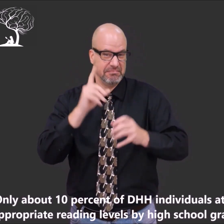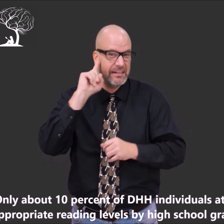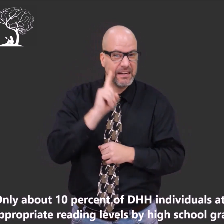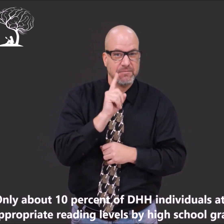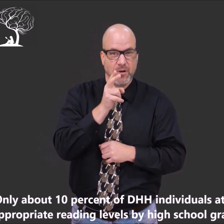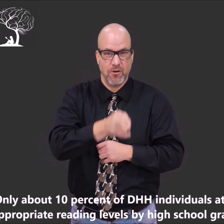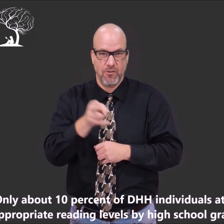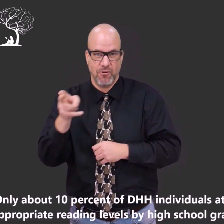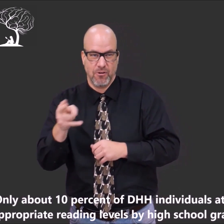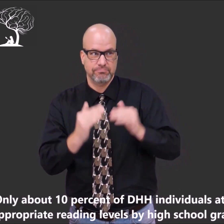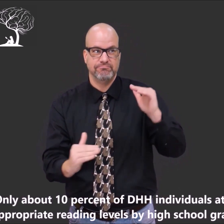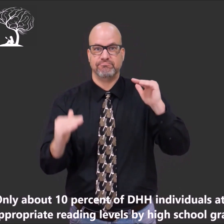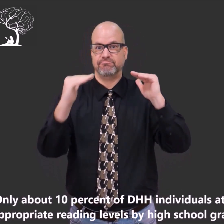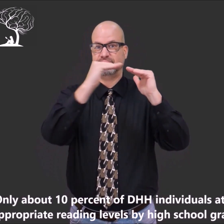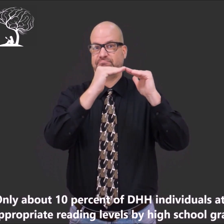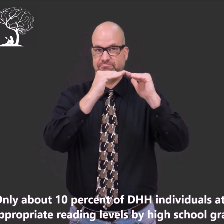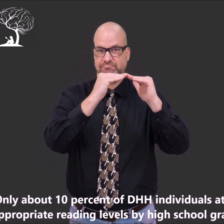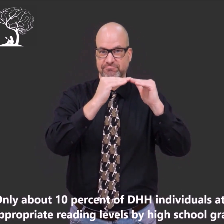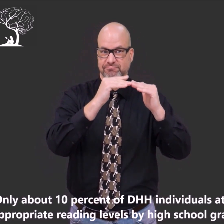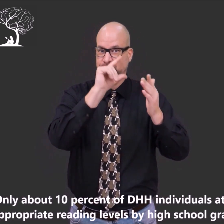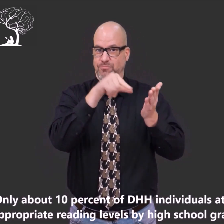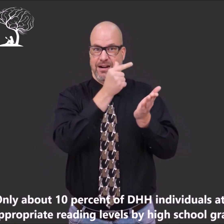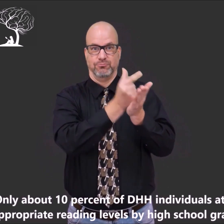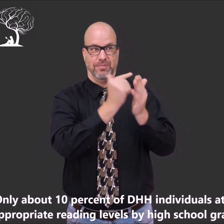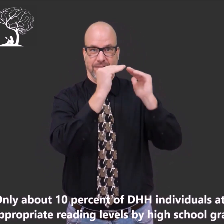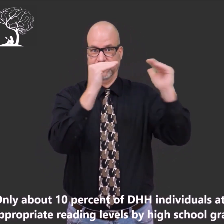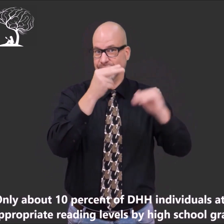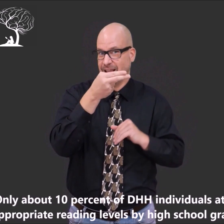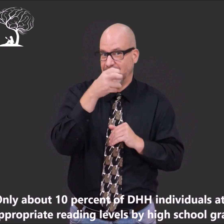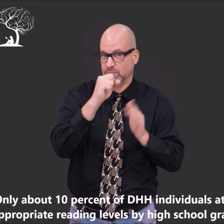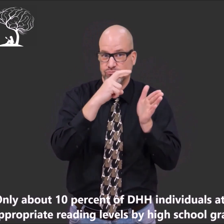attain age-appropriate reading levels by high school graduation.